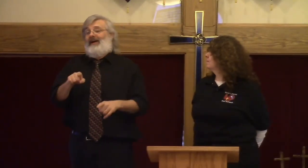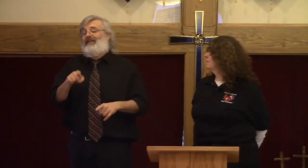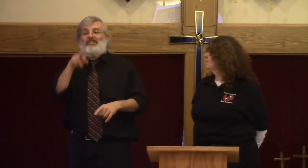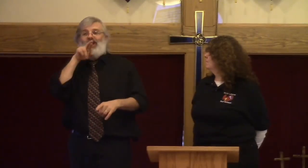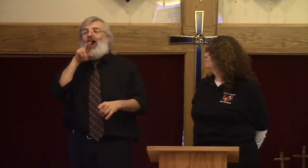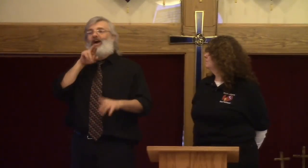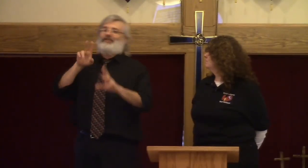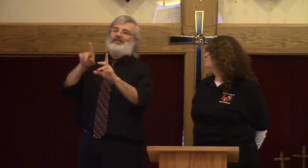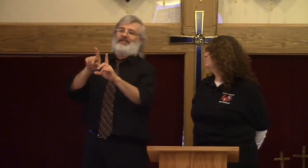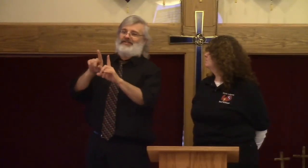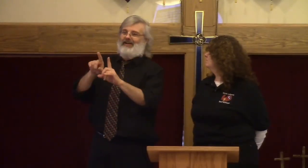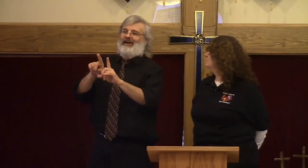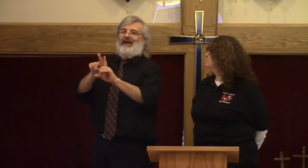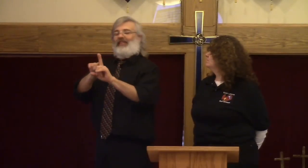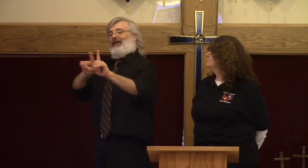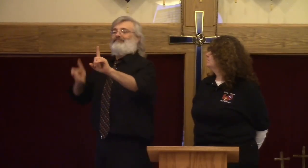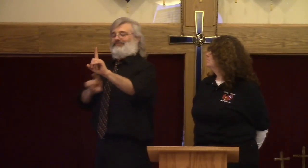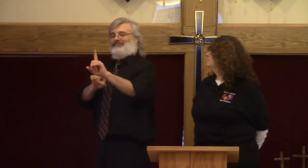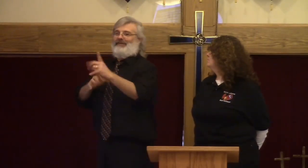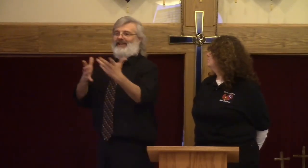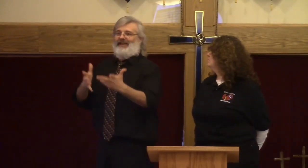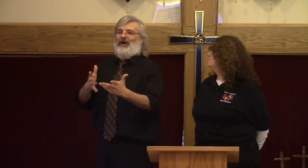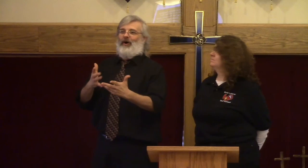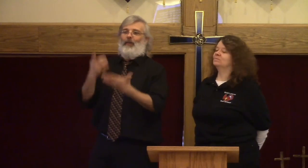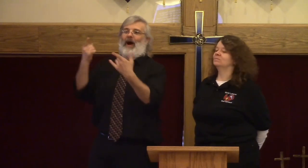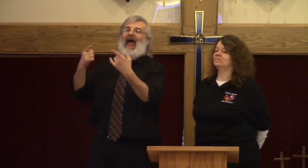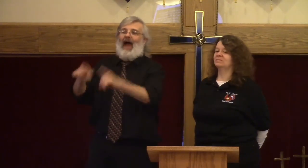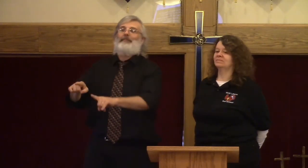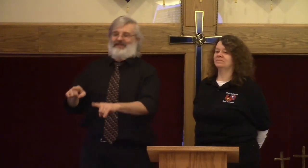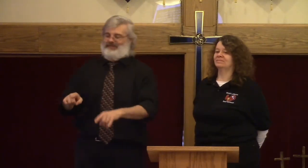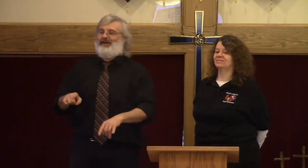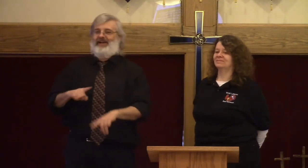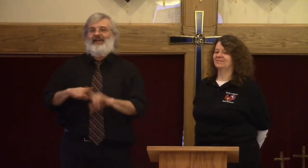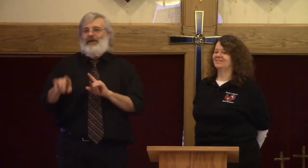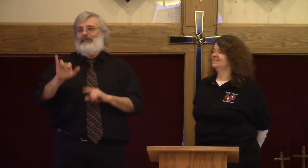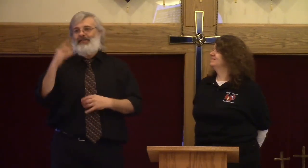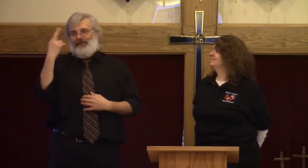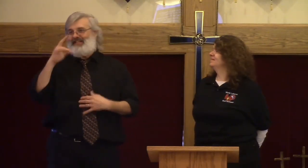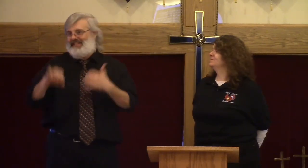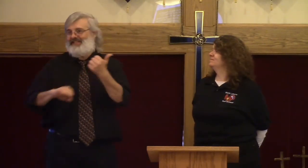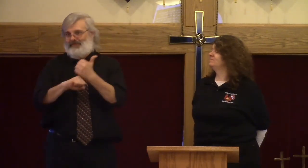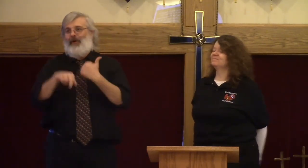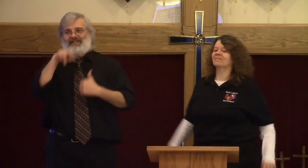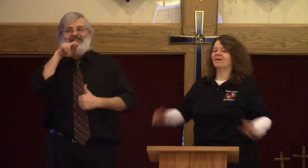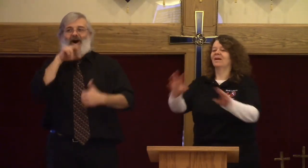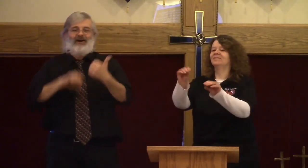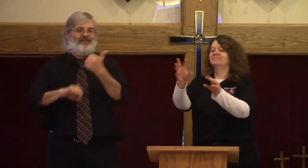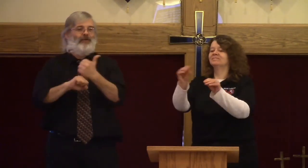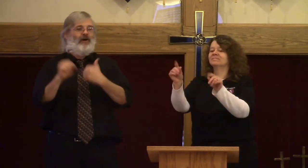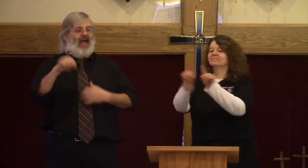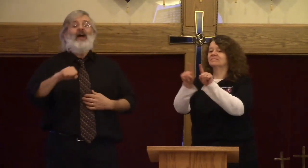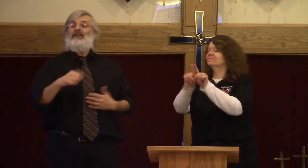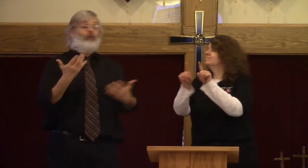The cigars are just the what happens, but the reason is support, cigar support, yeah. So